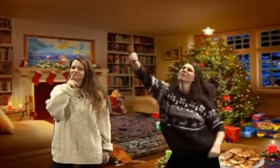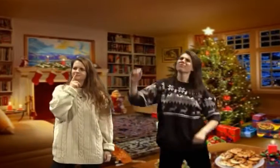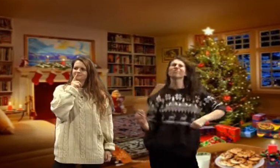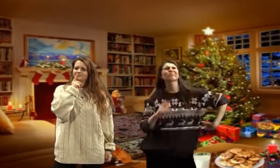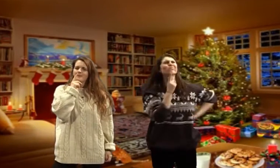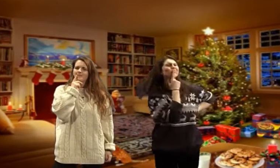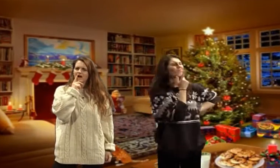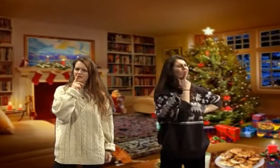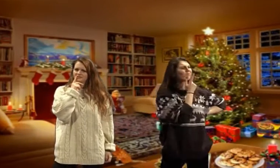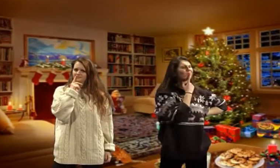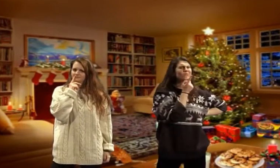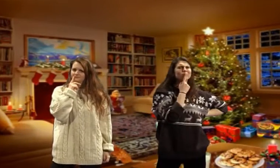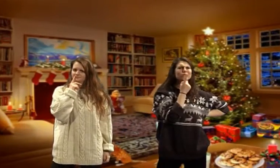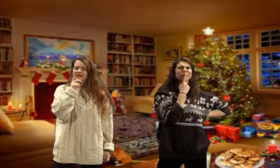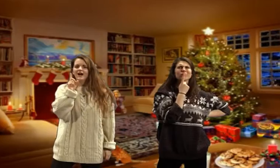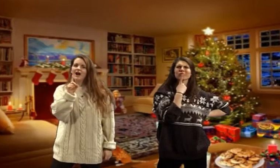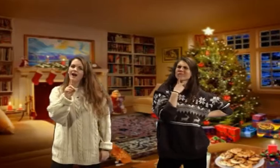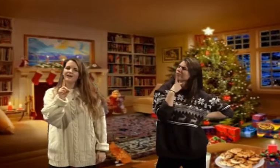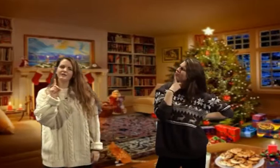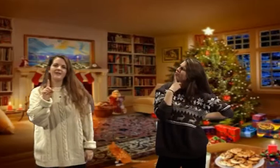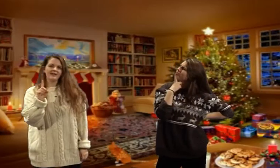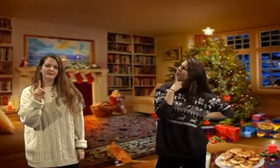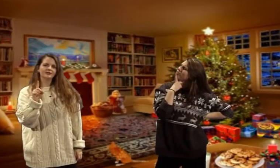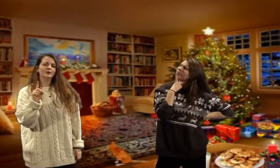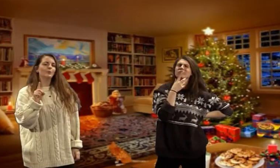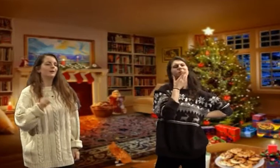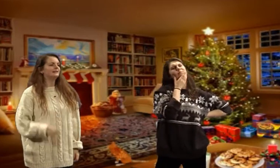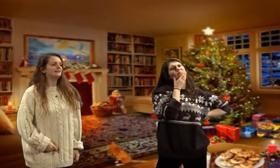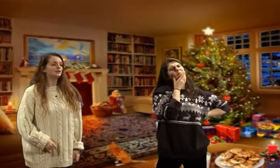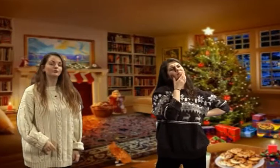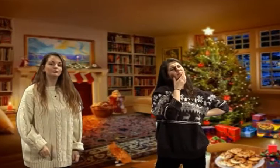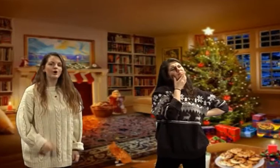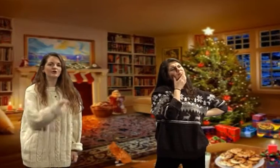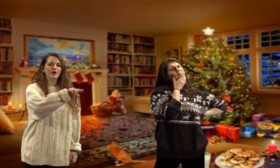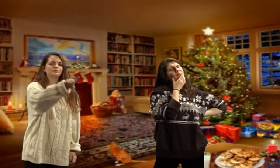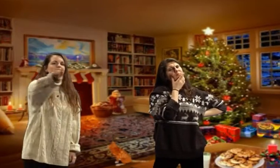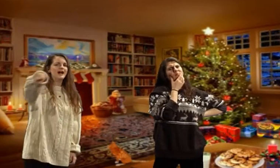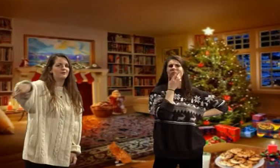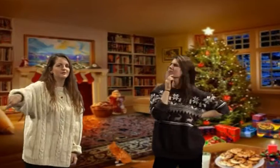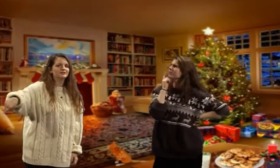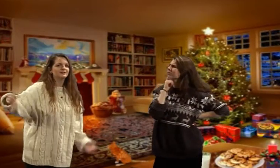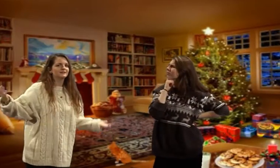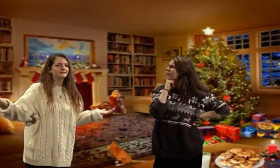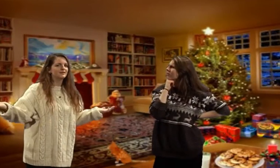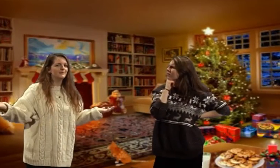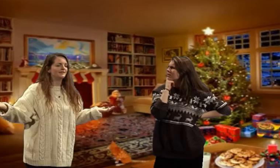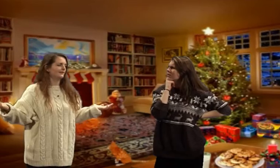But I think we need to rock around something.